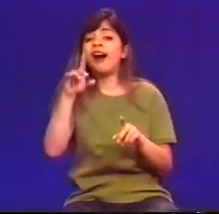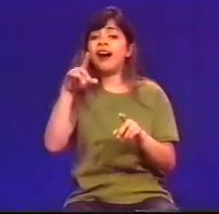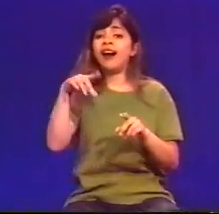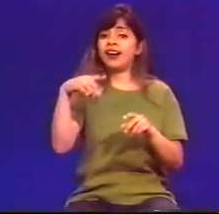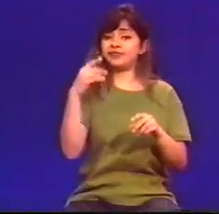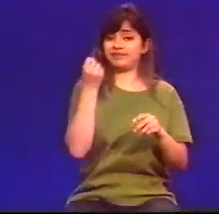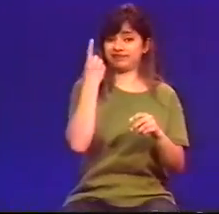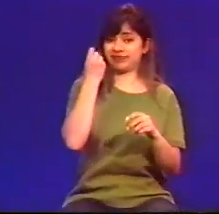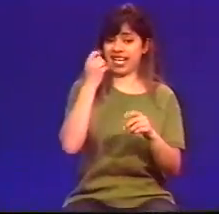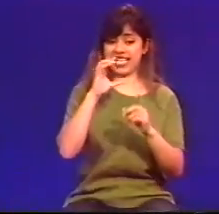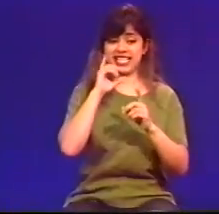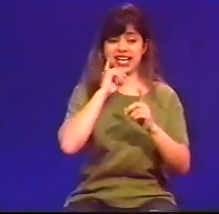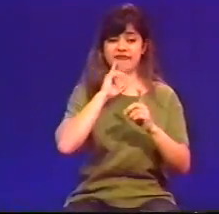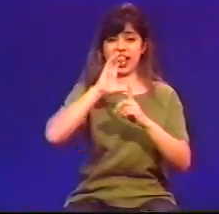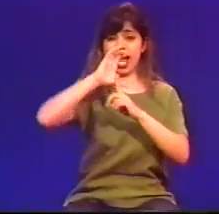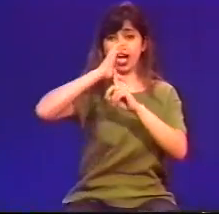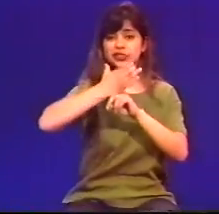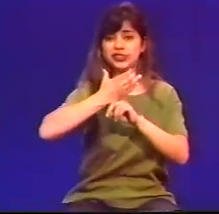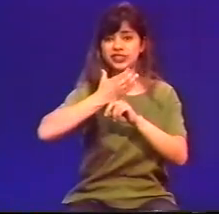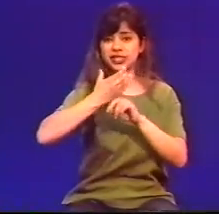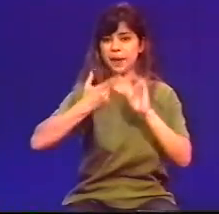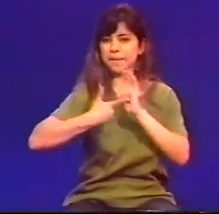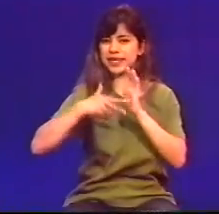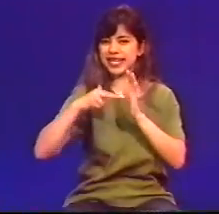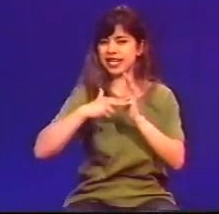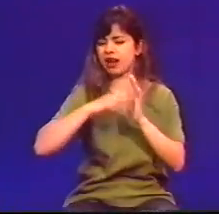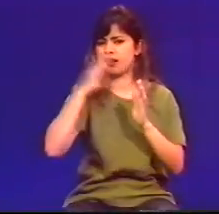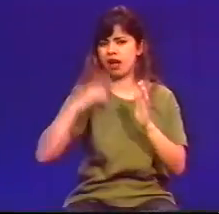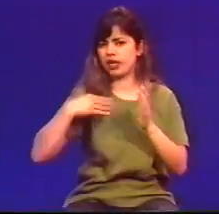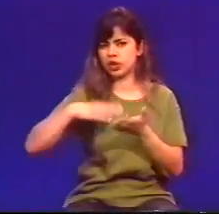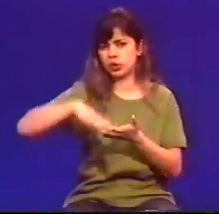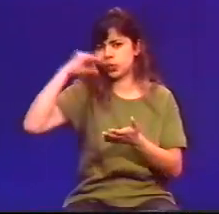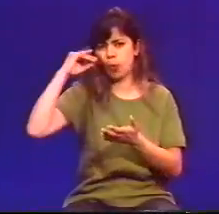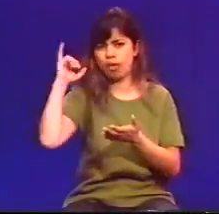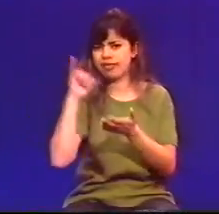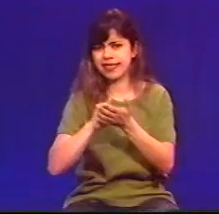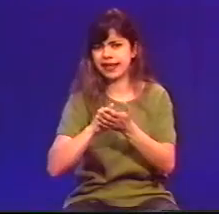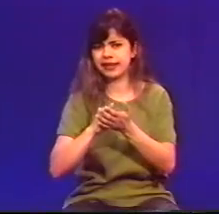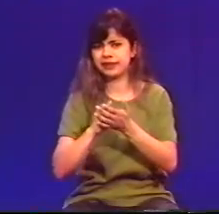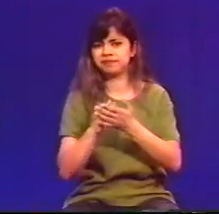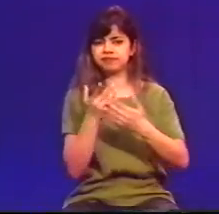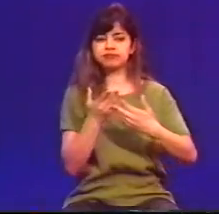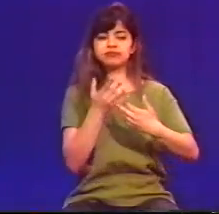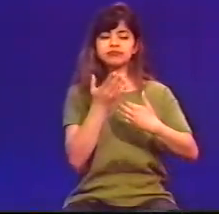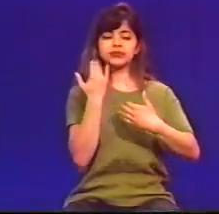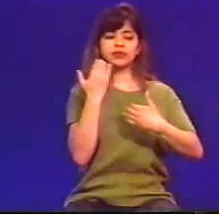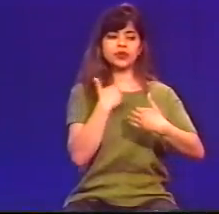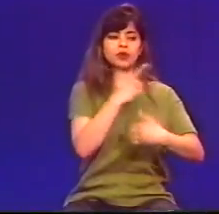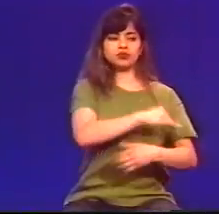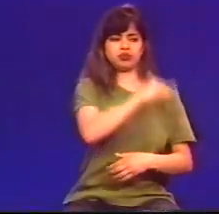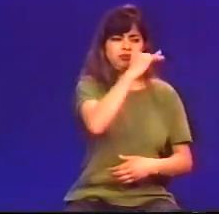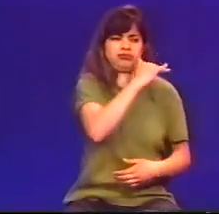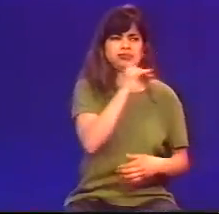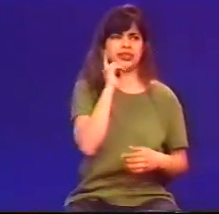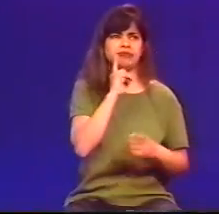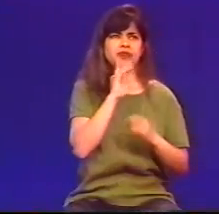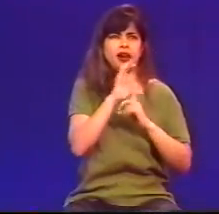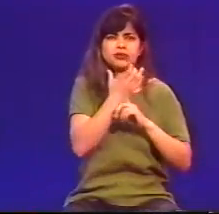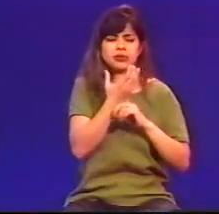As I said, this idea of deaf culture was new to me when I first came to the States. I had never thought